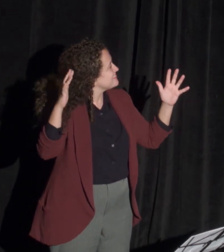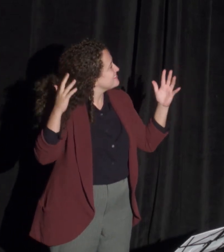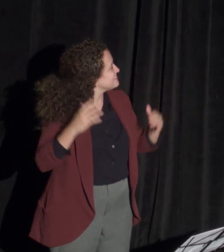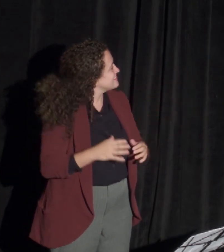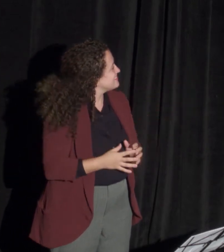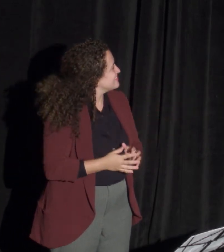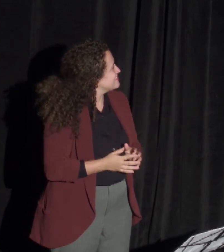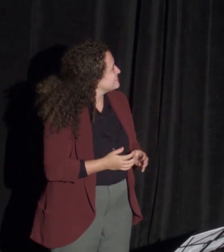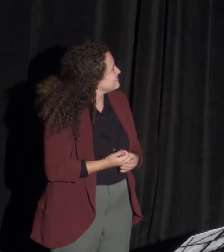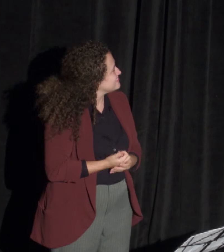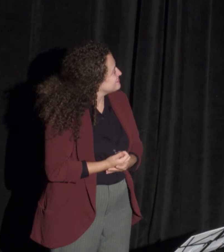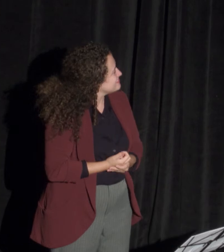Woo!